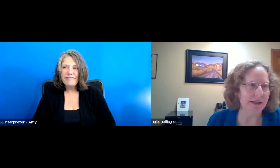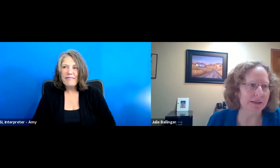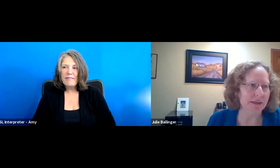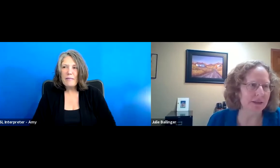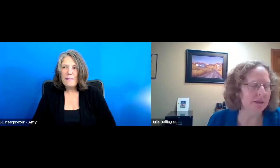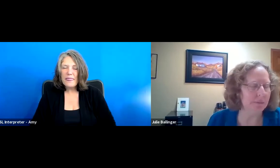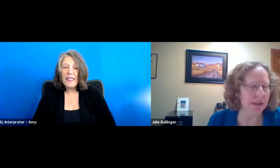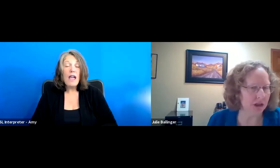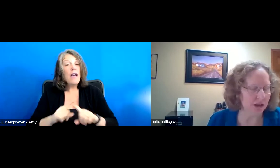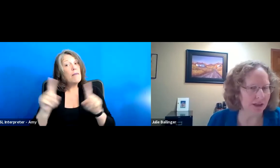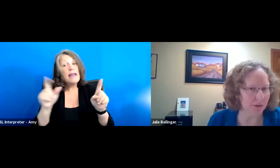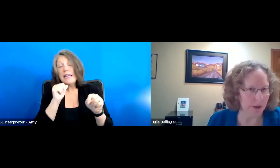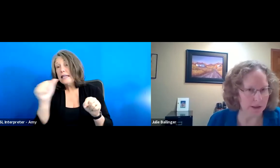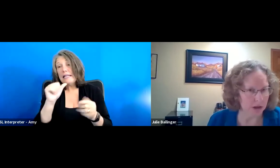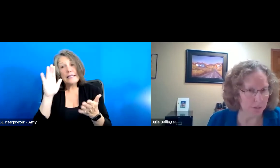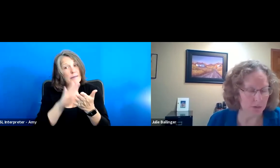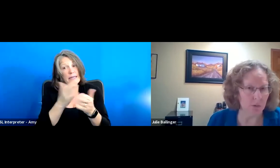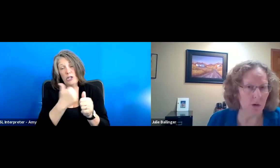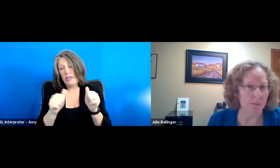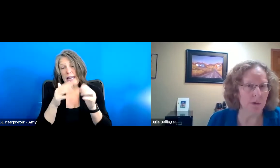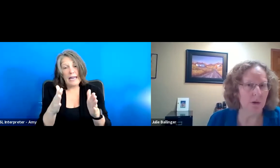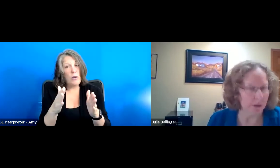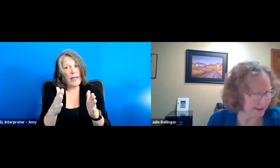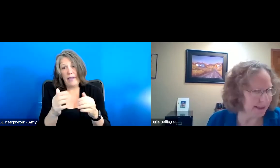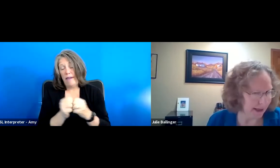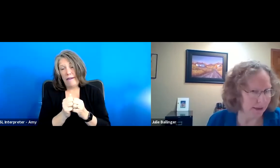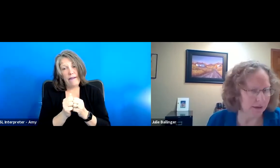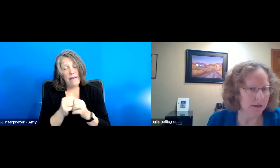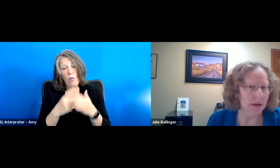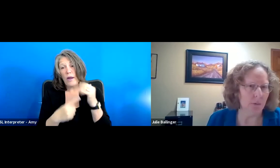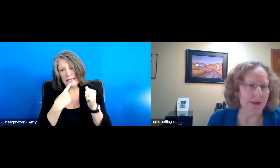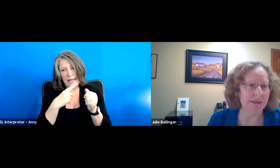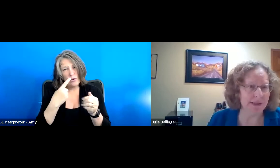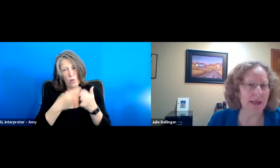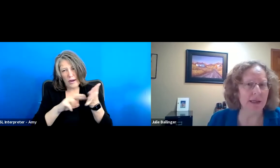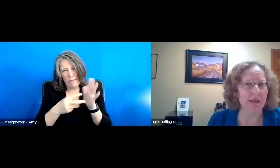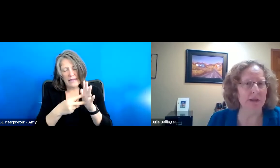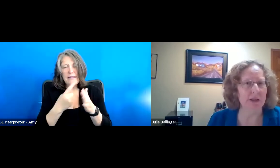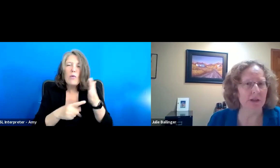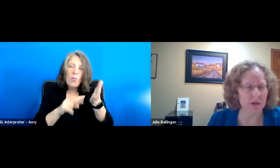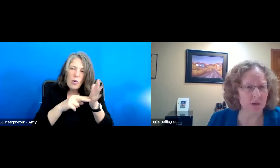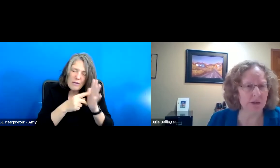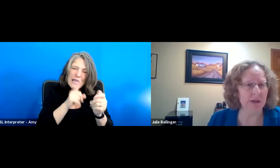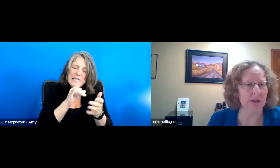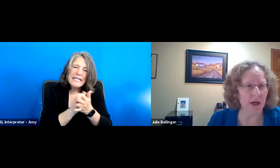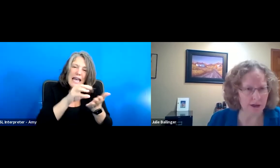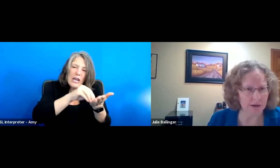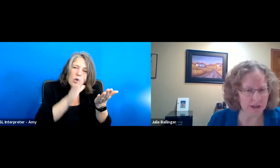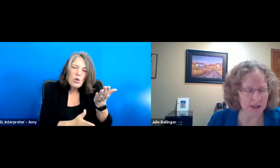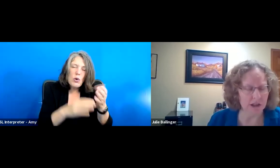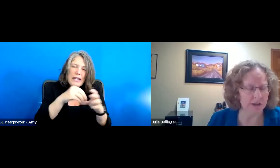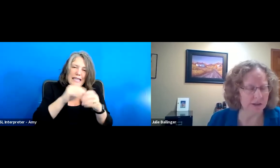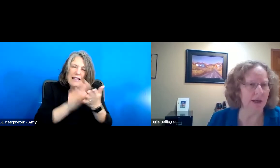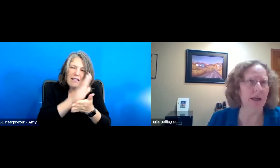But it doesn't diminish in any way, shape, or form what it's saying. And what it's saying is that students in the